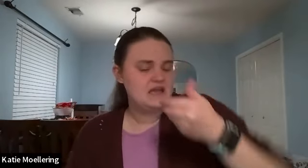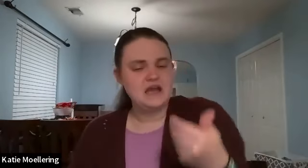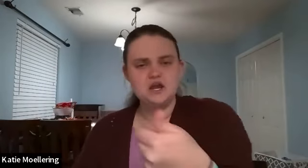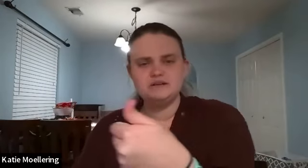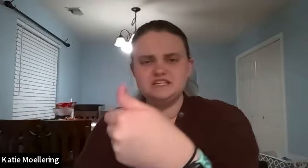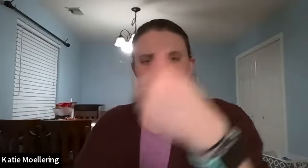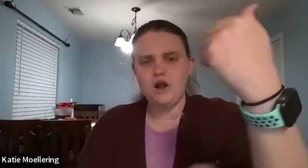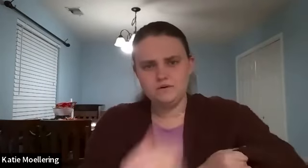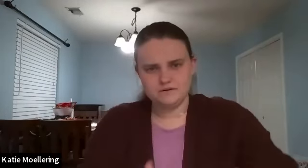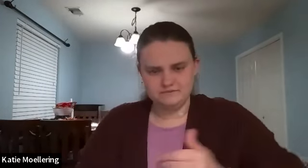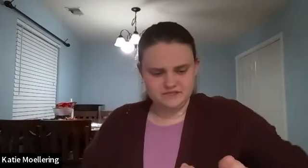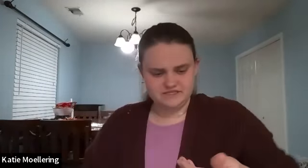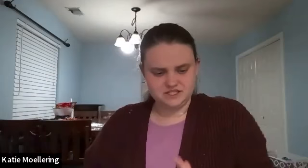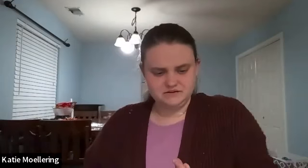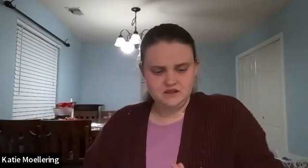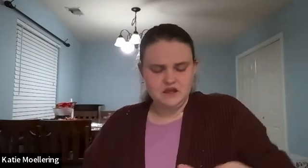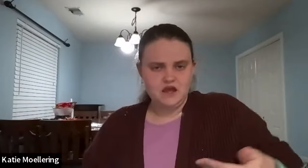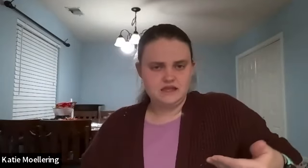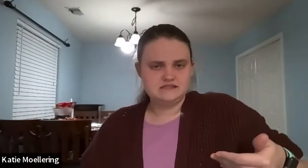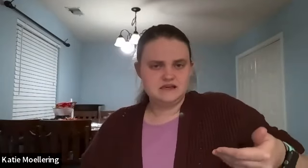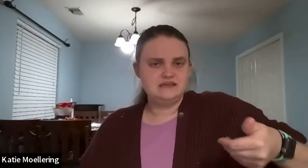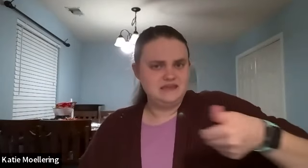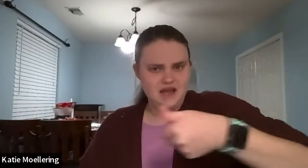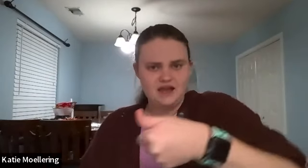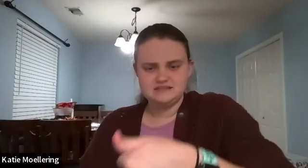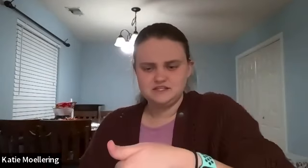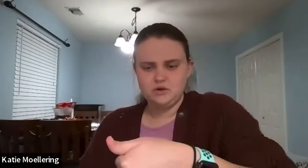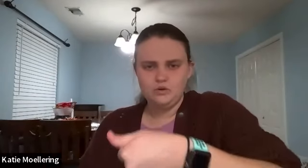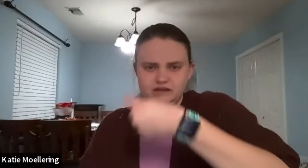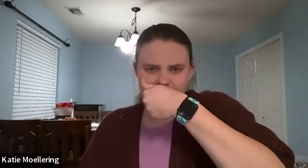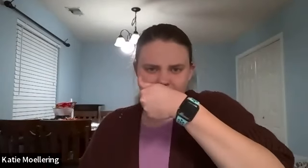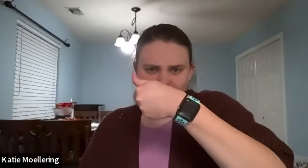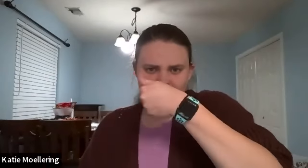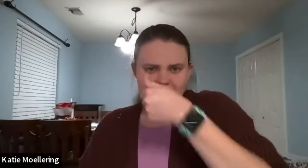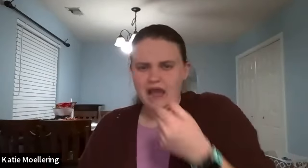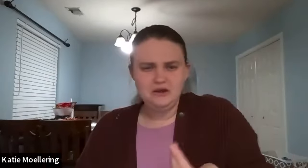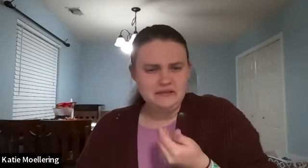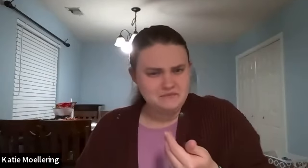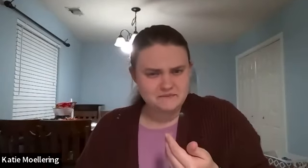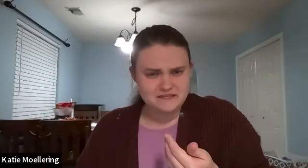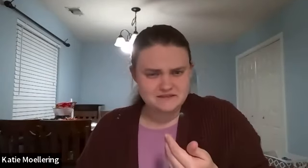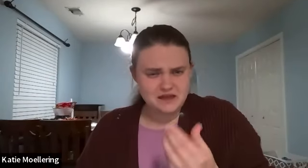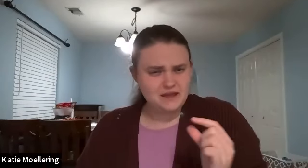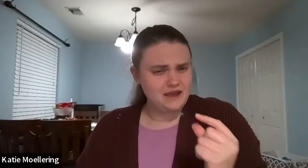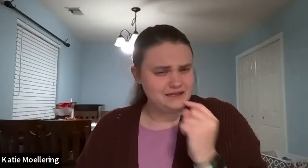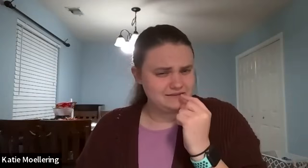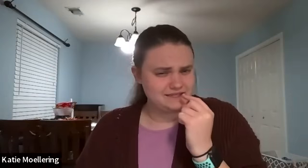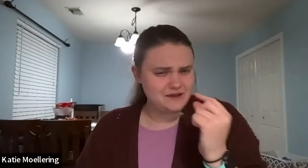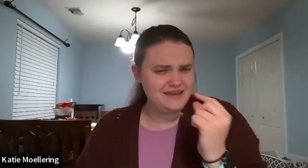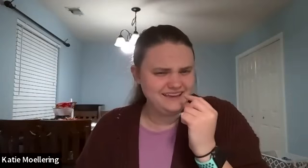I know it's such an awkward position. It's like, yeah, it's like you're holding it in your, I don't eat my pizza that way. I eat it this way.